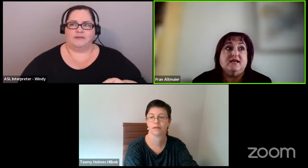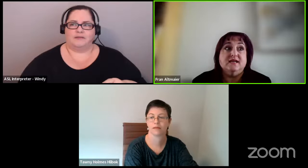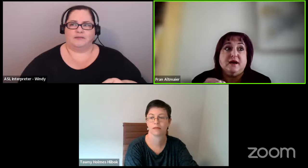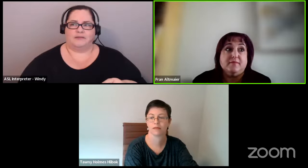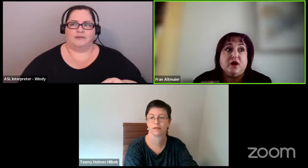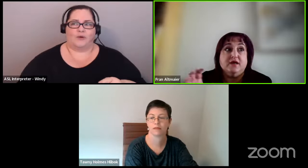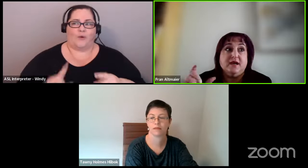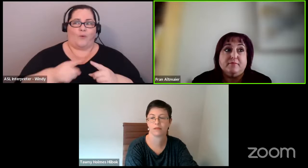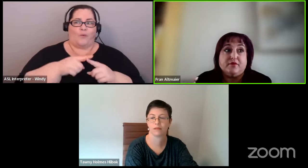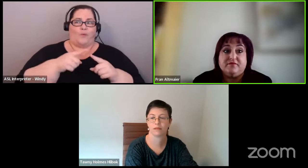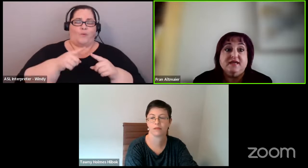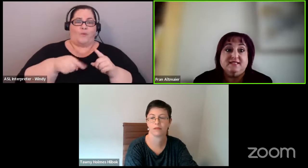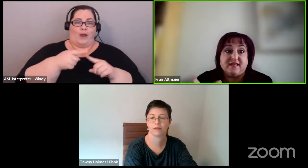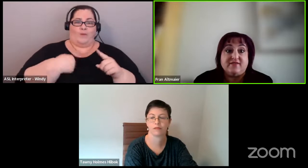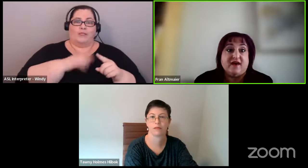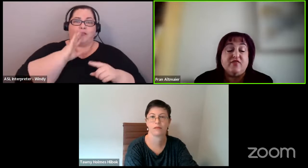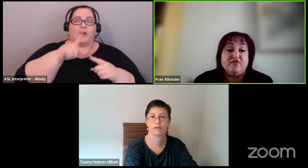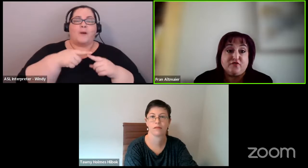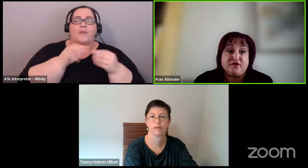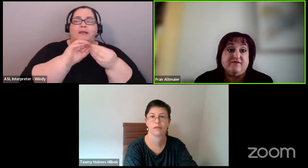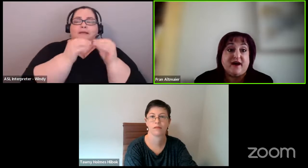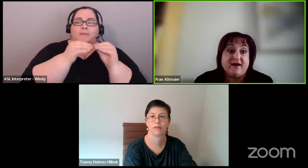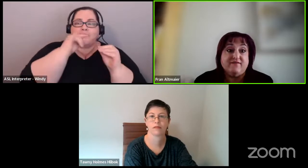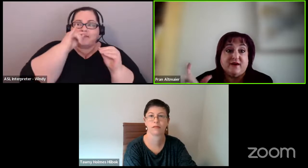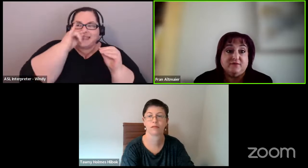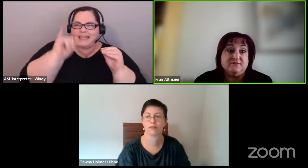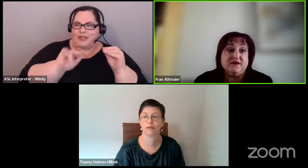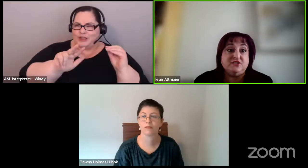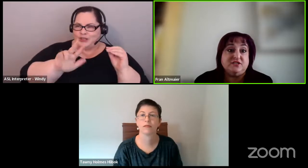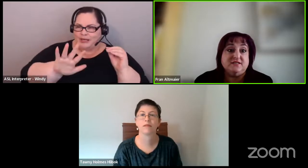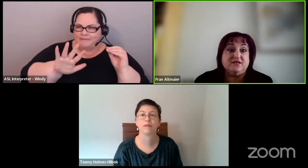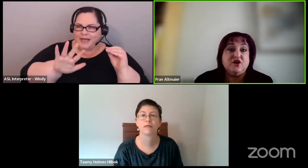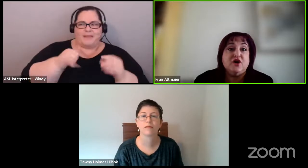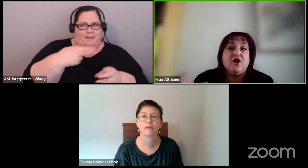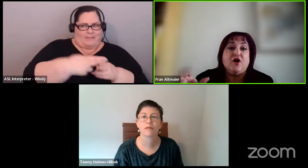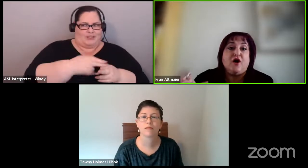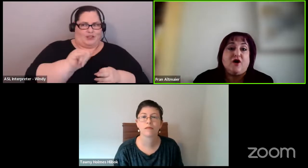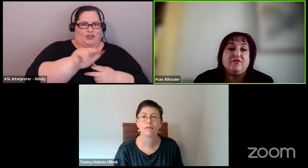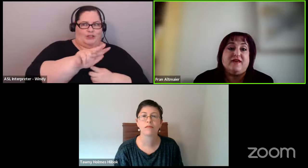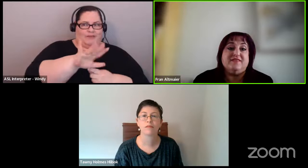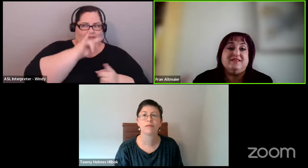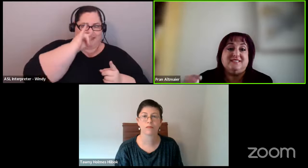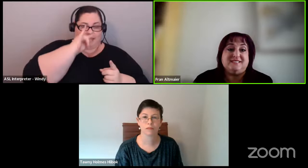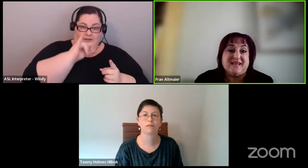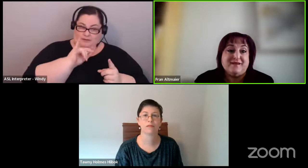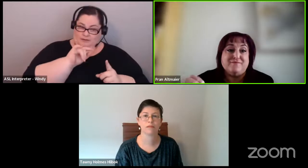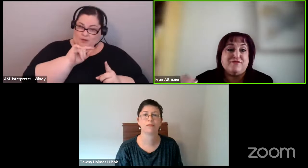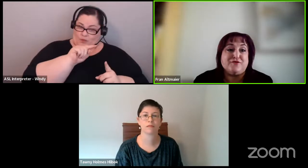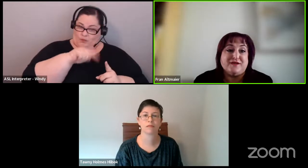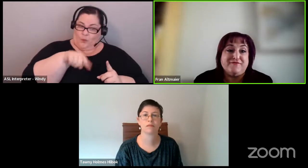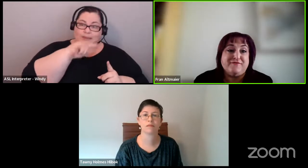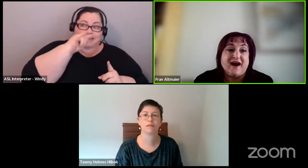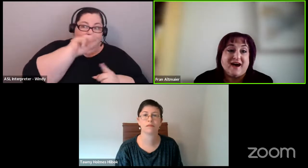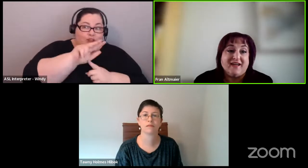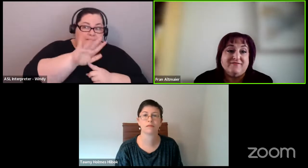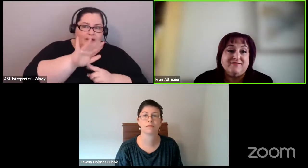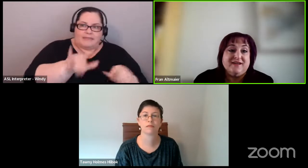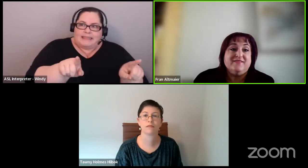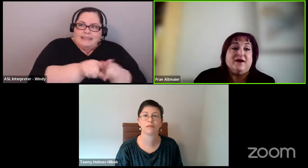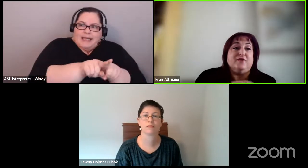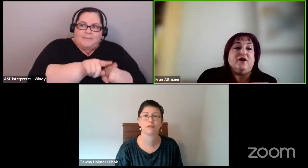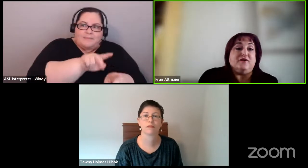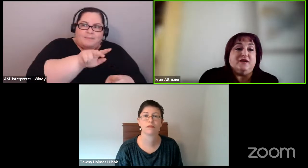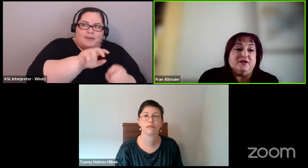about a number of kids like that 35 that was mentioned, are they the same